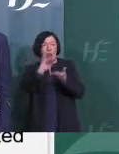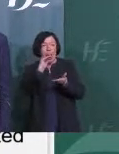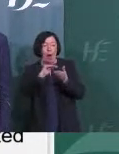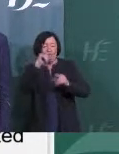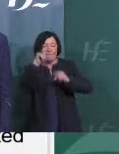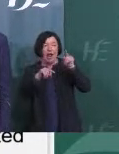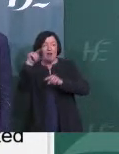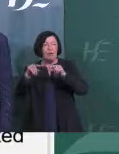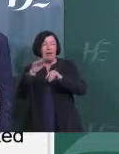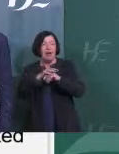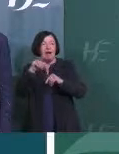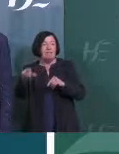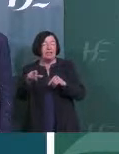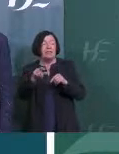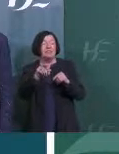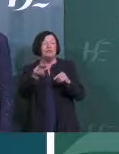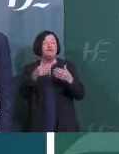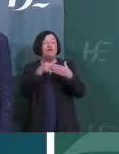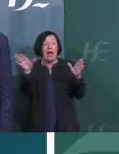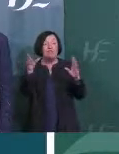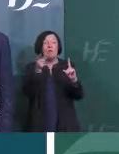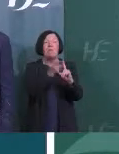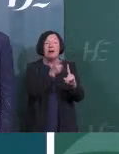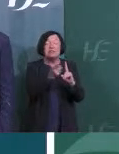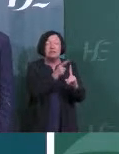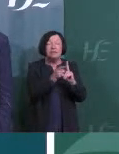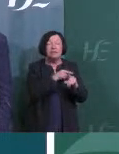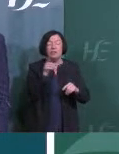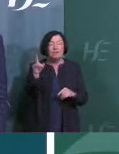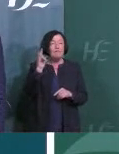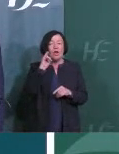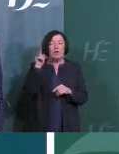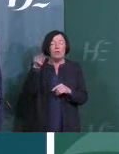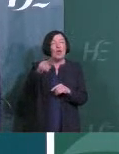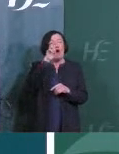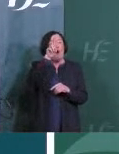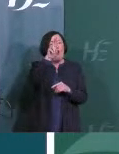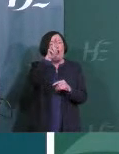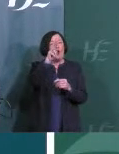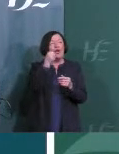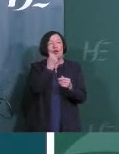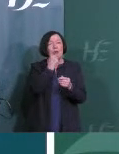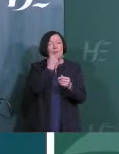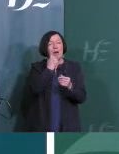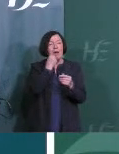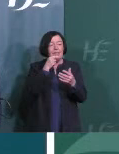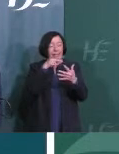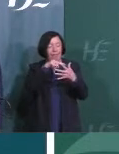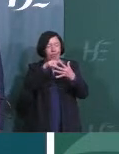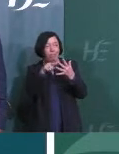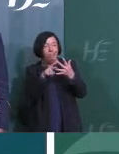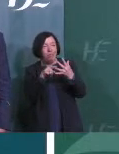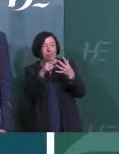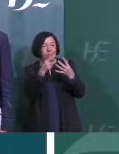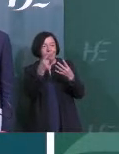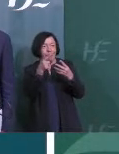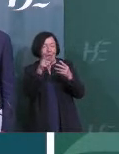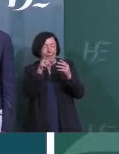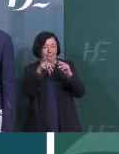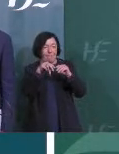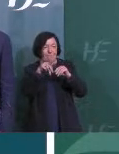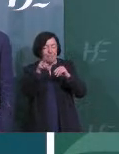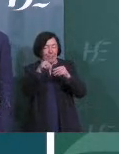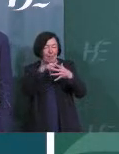which adds to the general positivity. So you've heard this R value, we used to talk about it a lot, and this R value here applies